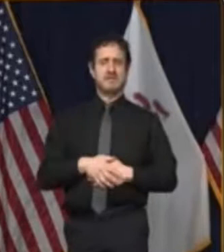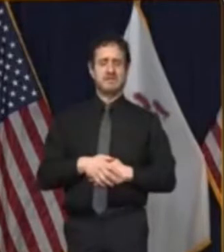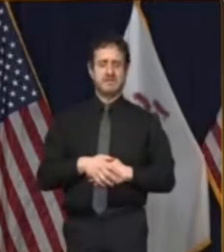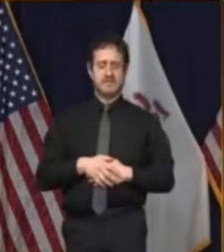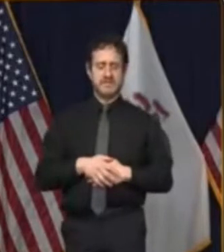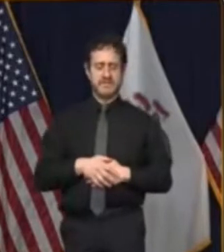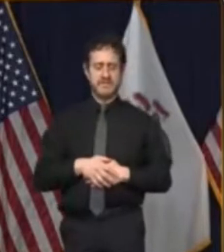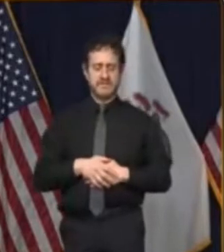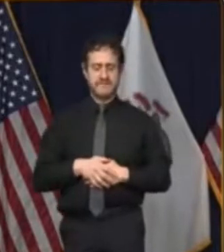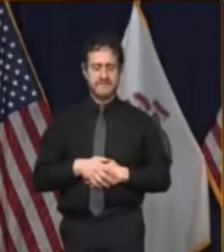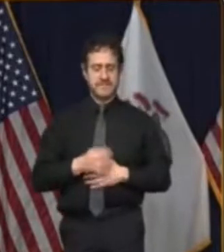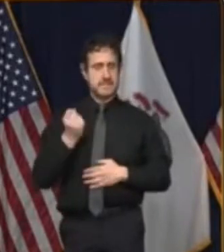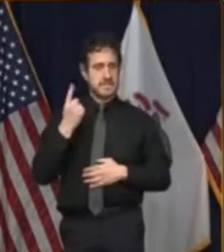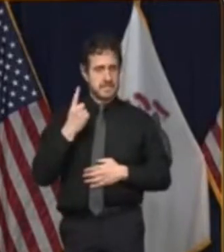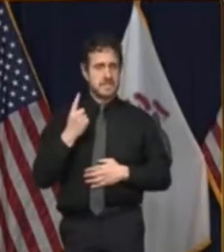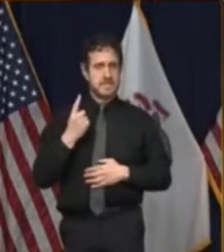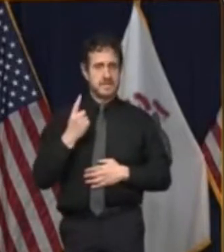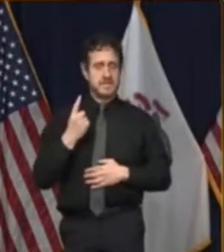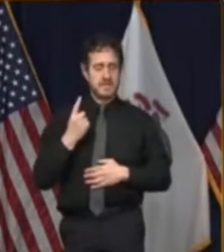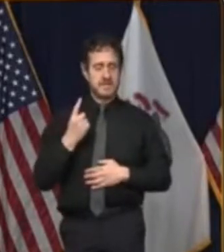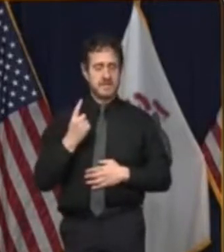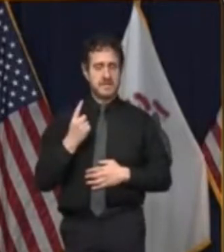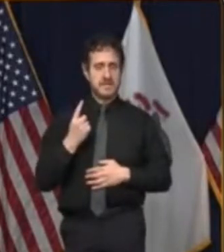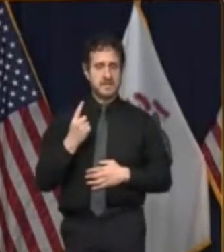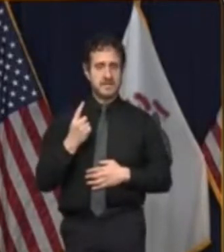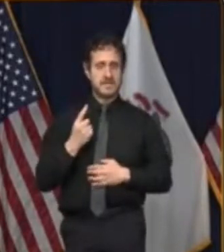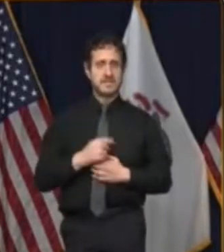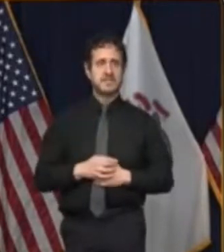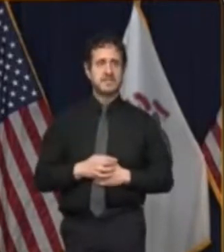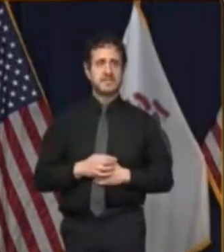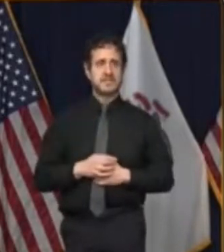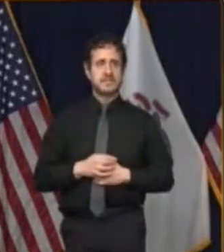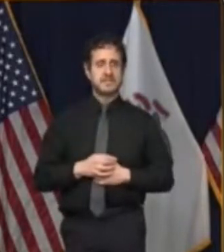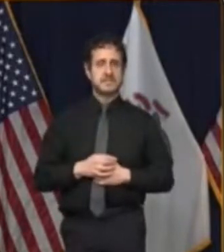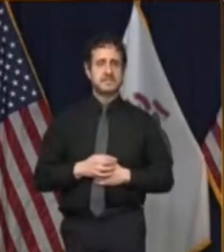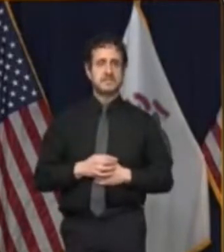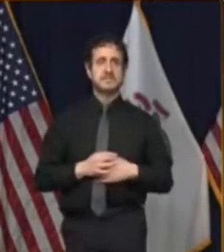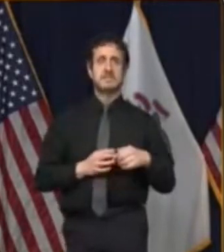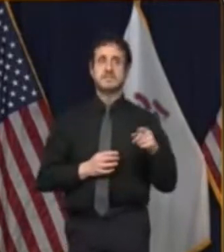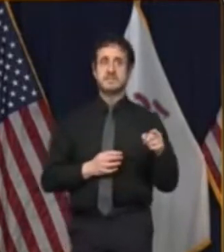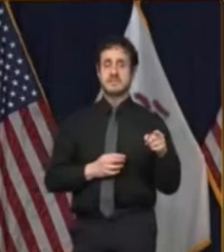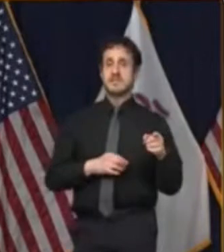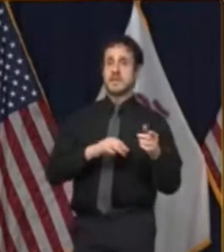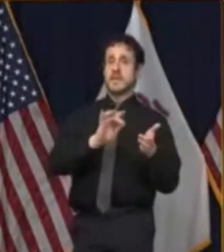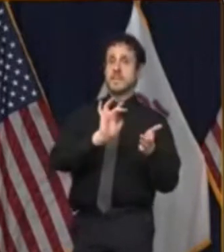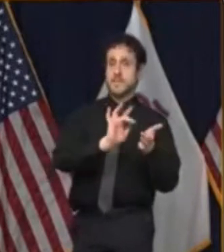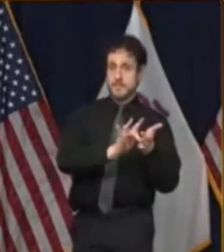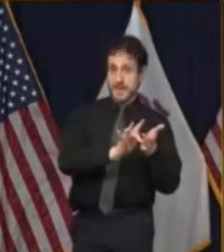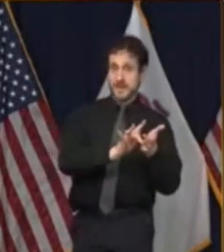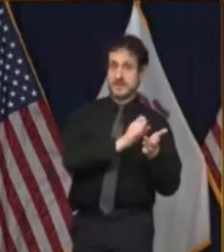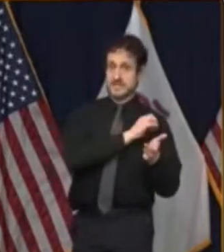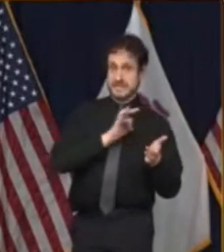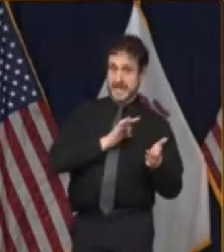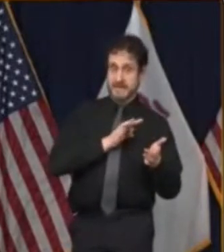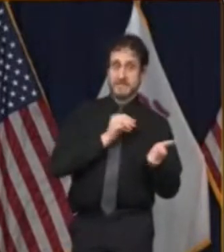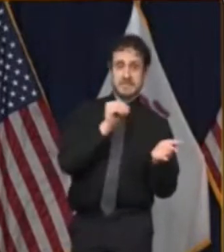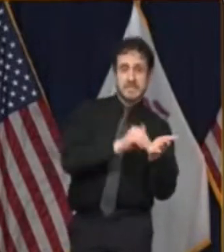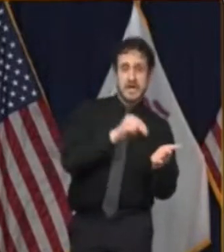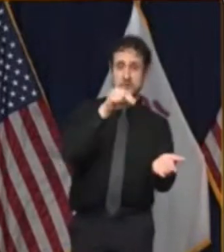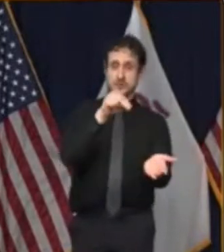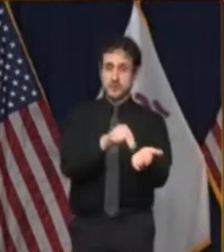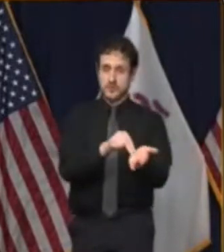And because of the strain that our medical staff is under, we don't have